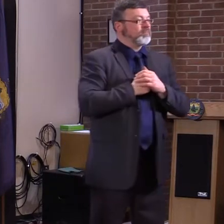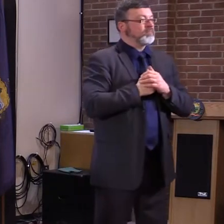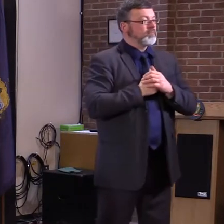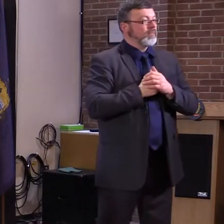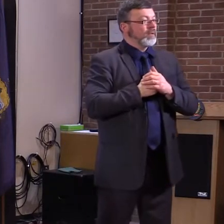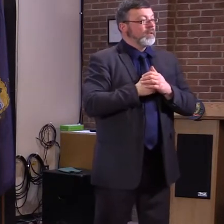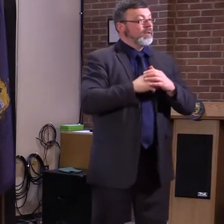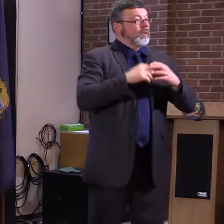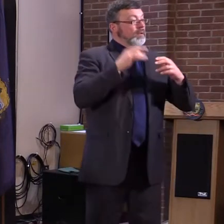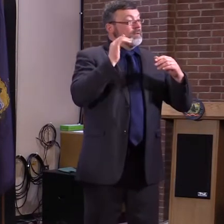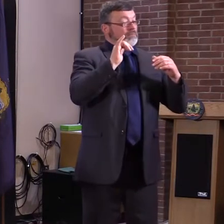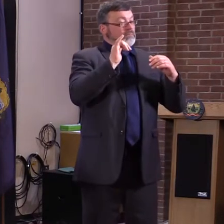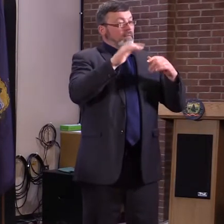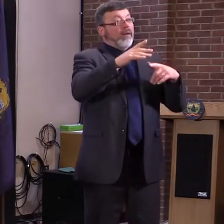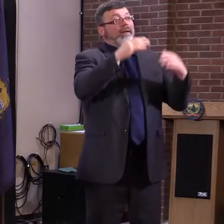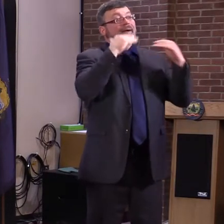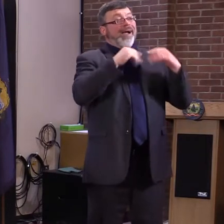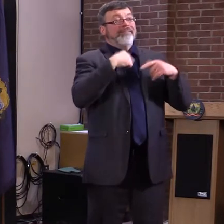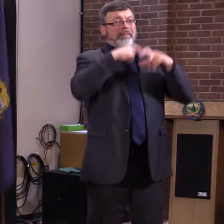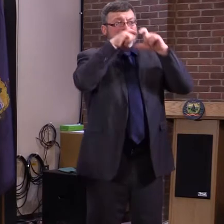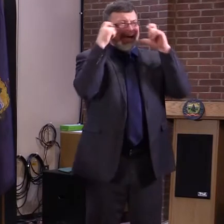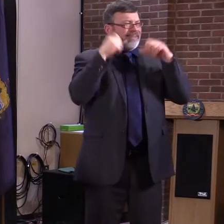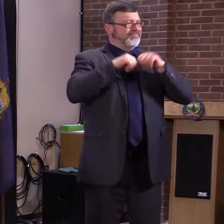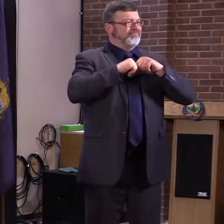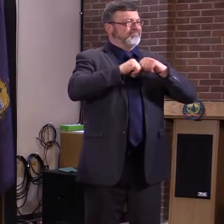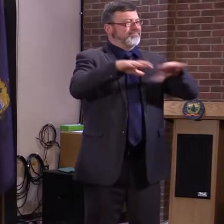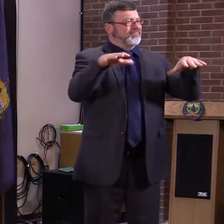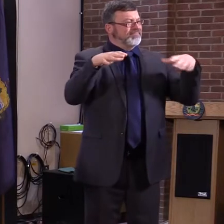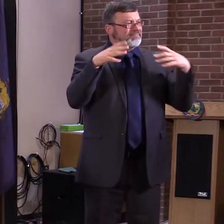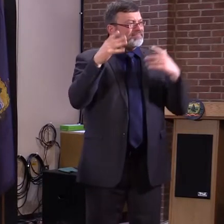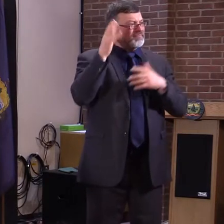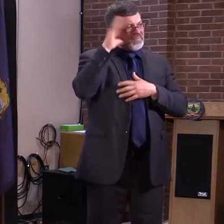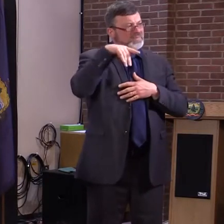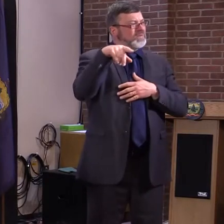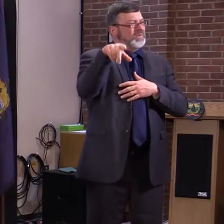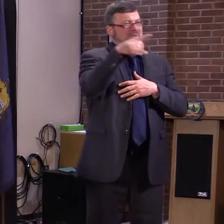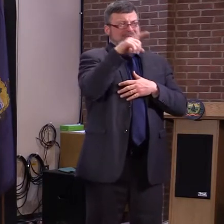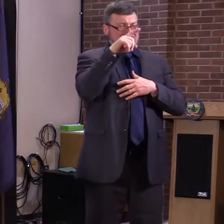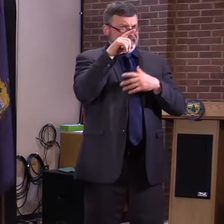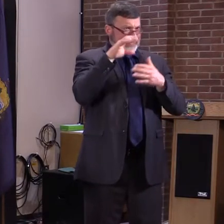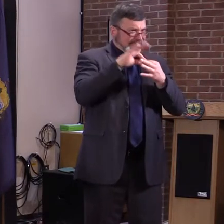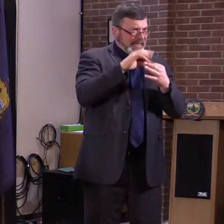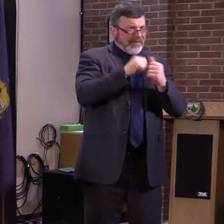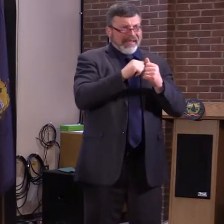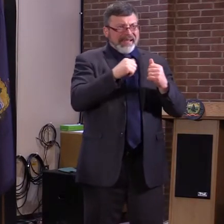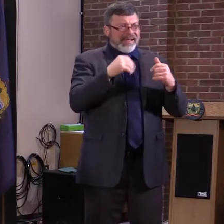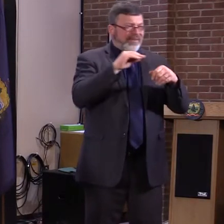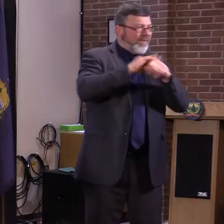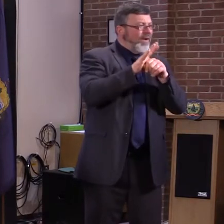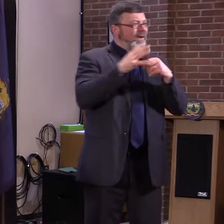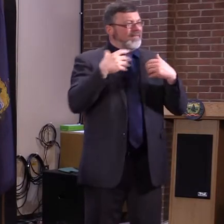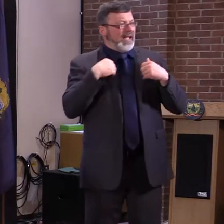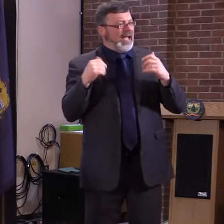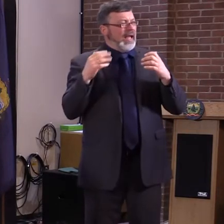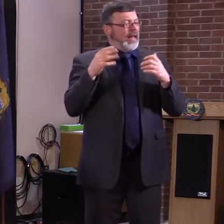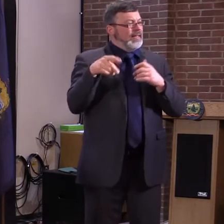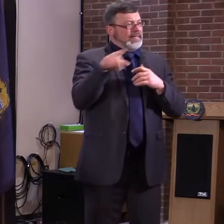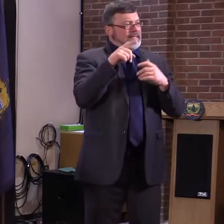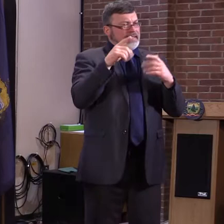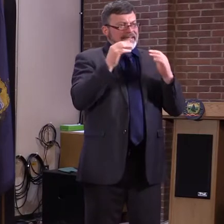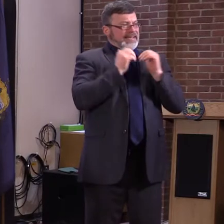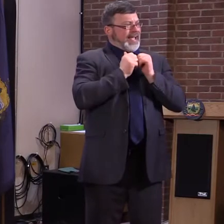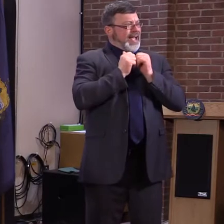may be impacted the most from health consequences from COVID and who struggle with accessing